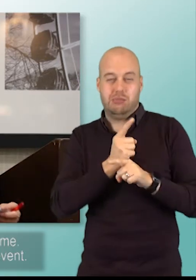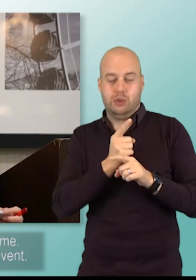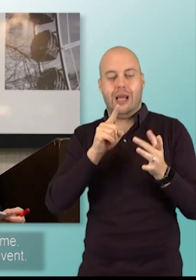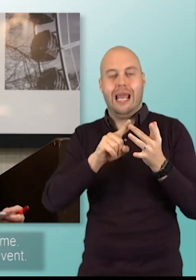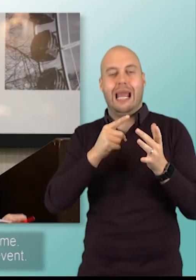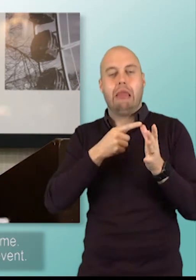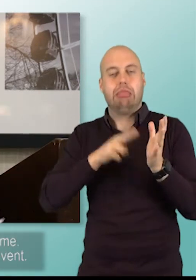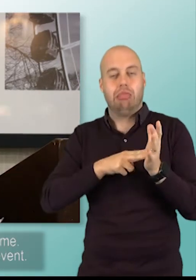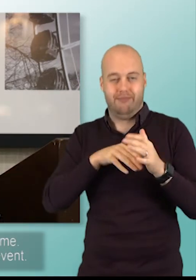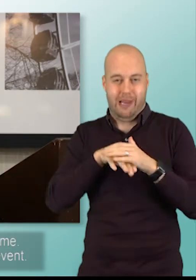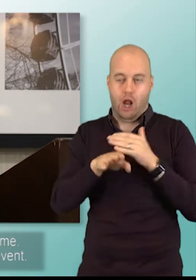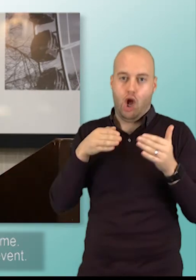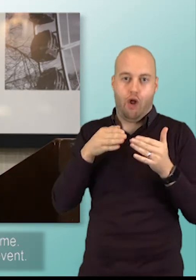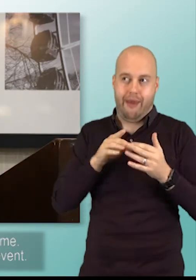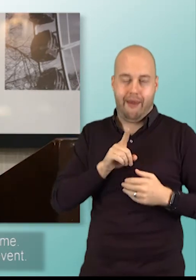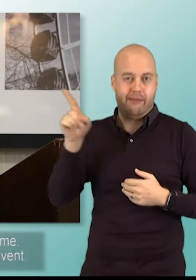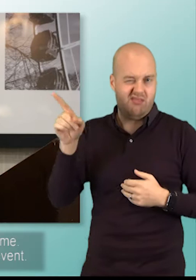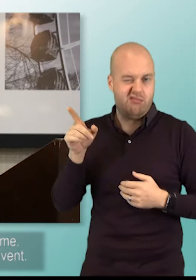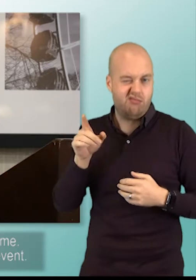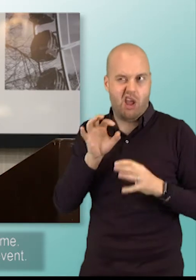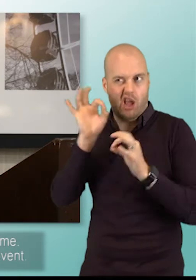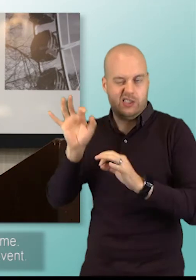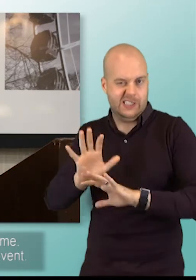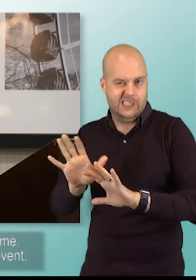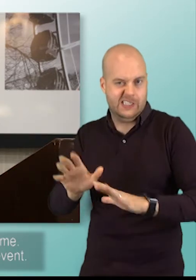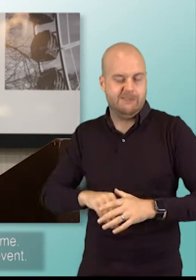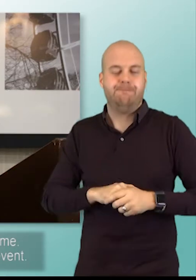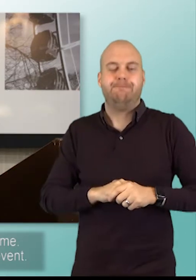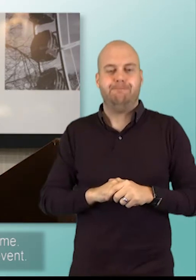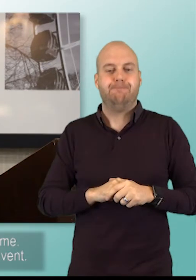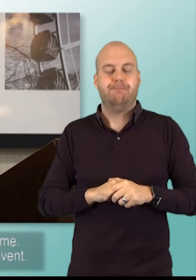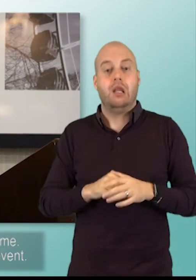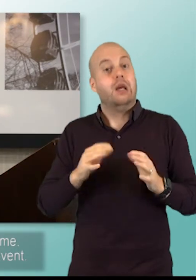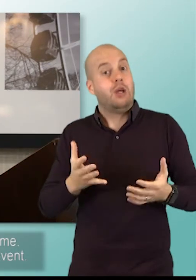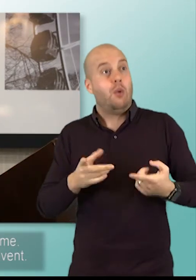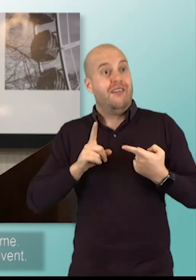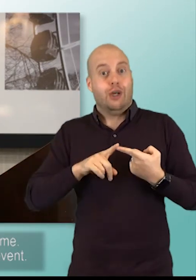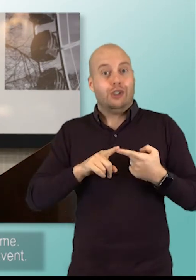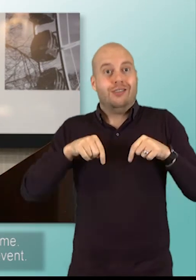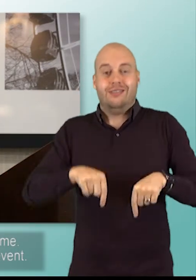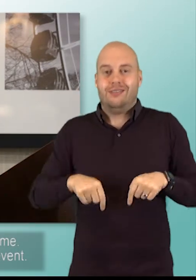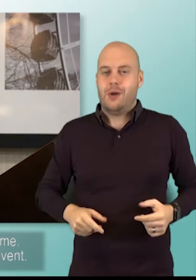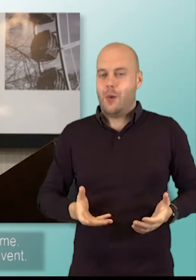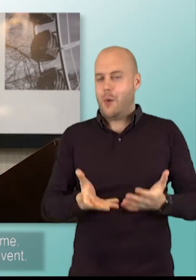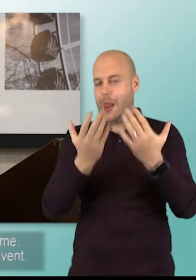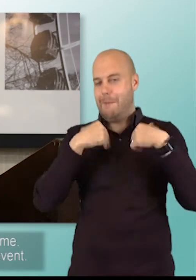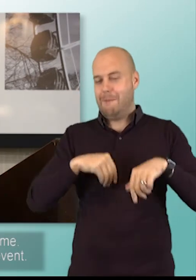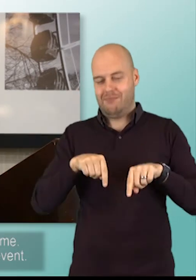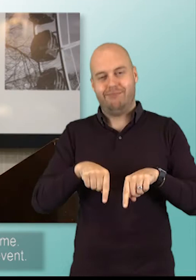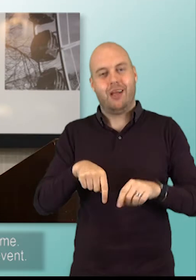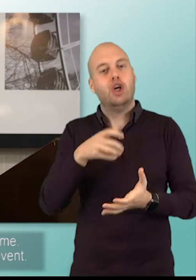So the first thing I wanted to do was to say welcome. This is obviously the Meet the Charity